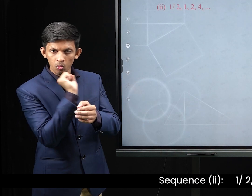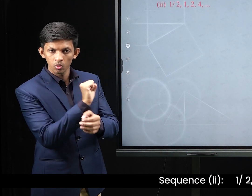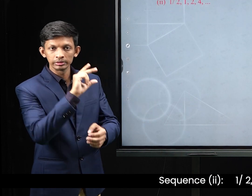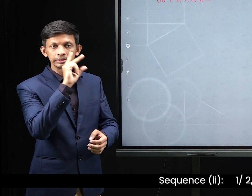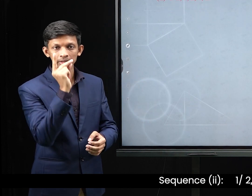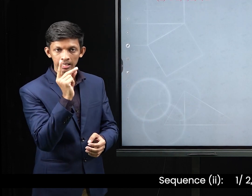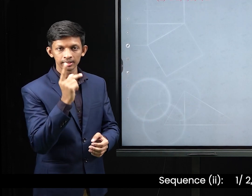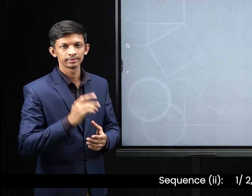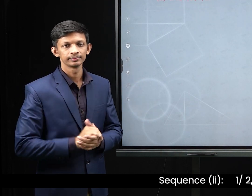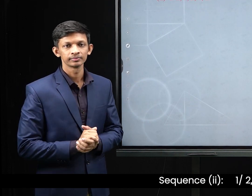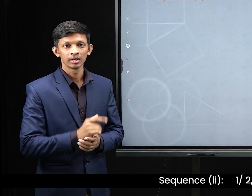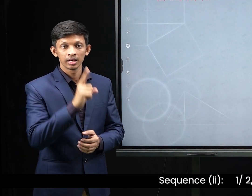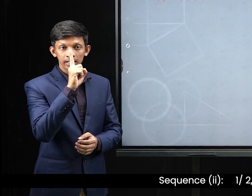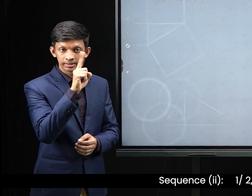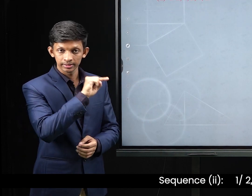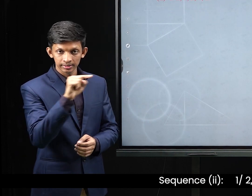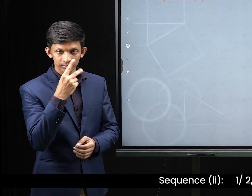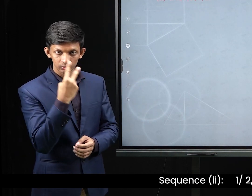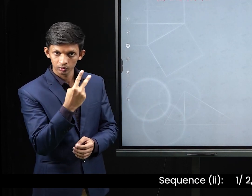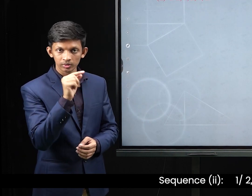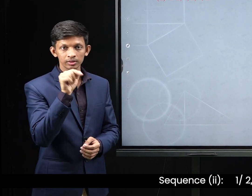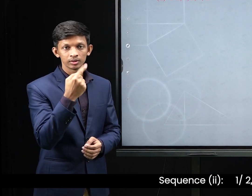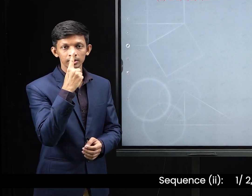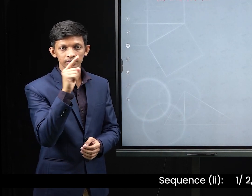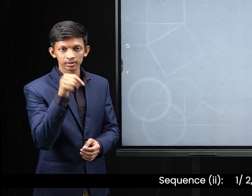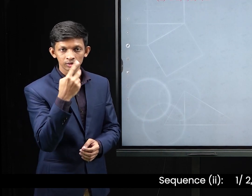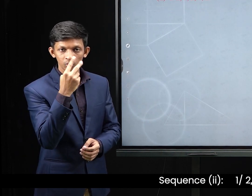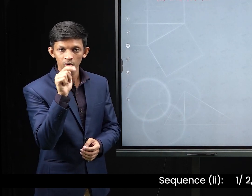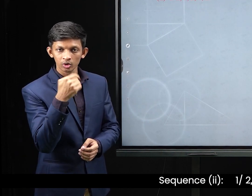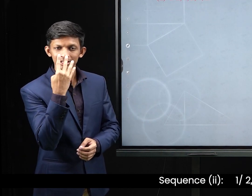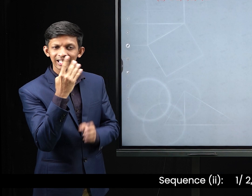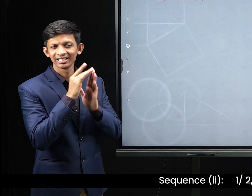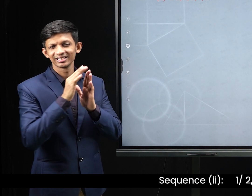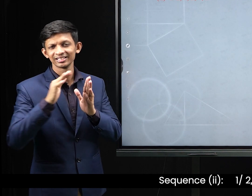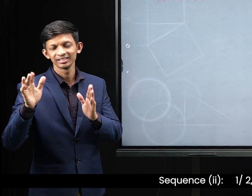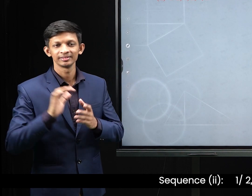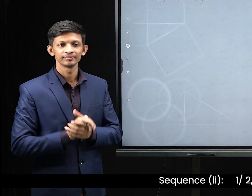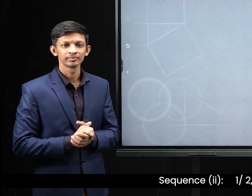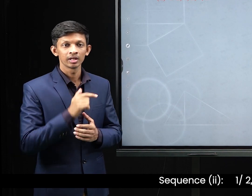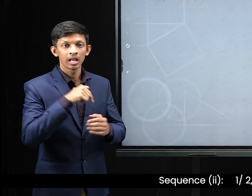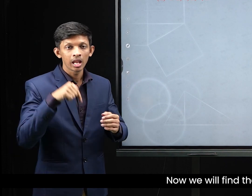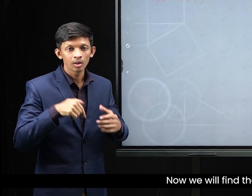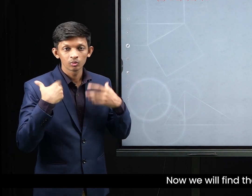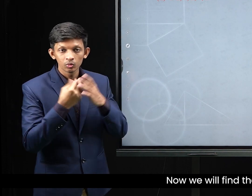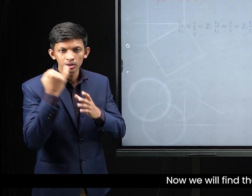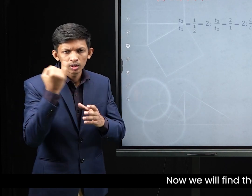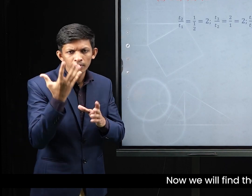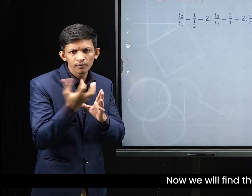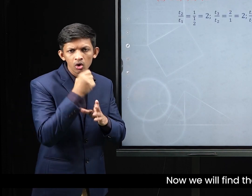2, 1 by 2, 1, 2, 4, and so on. Now we will find the